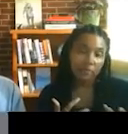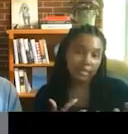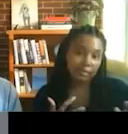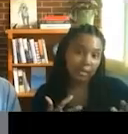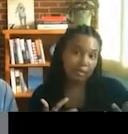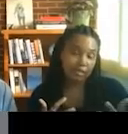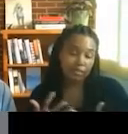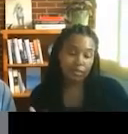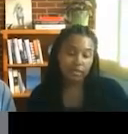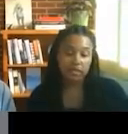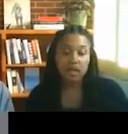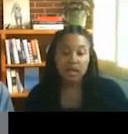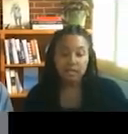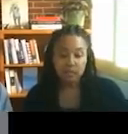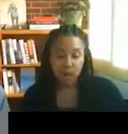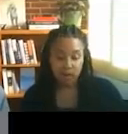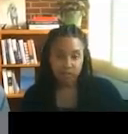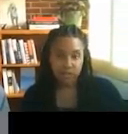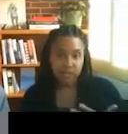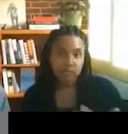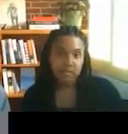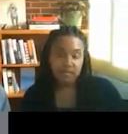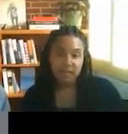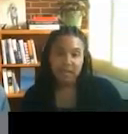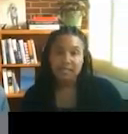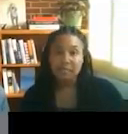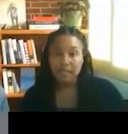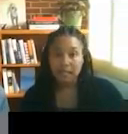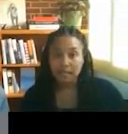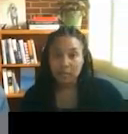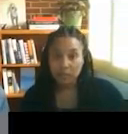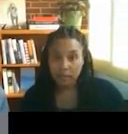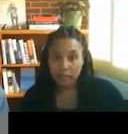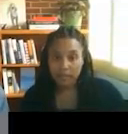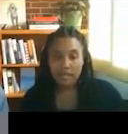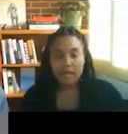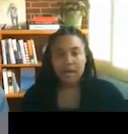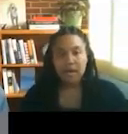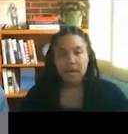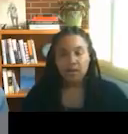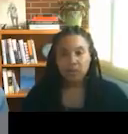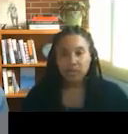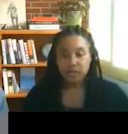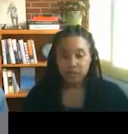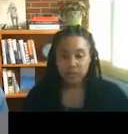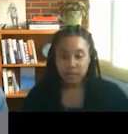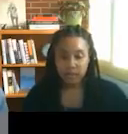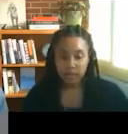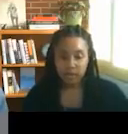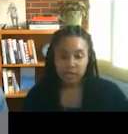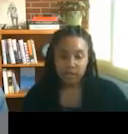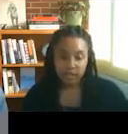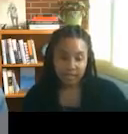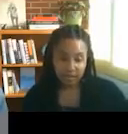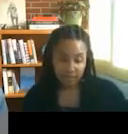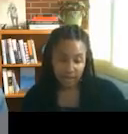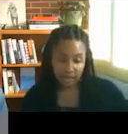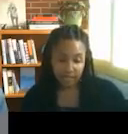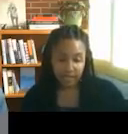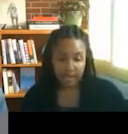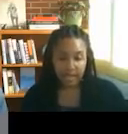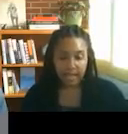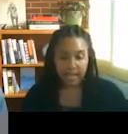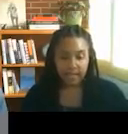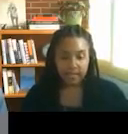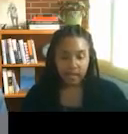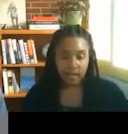shape, or as Mike mentioned earlier, a topography that specifies the meaning of a word. We use what's called